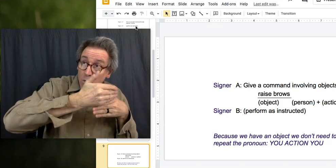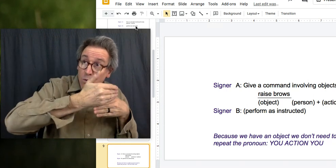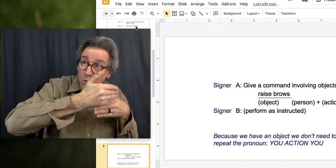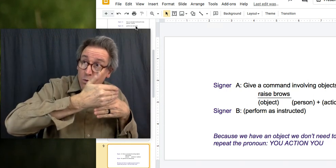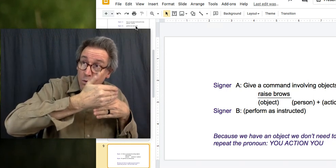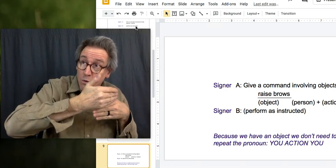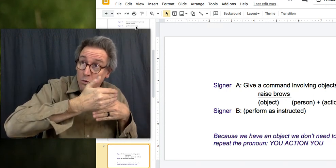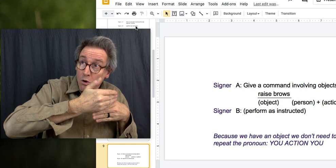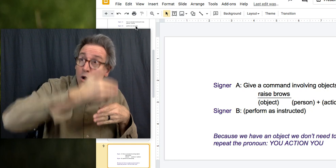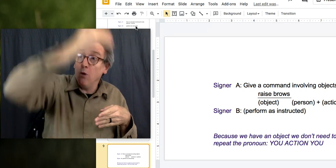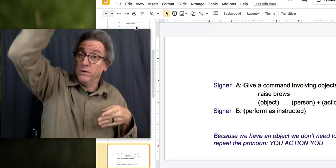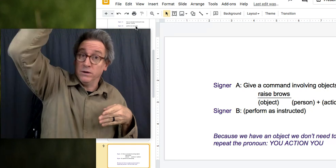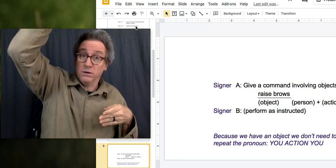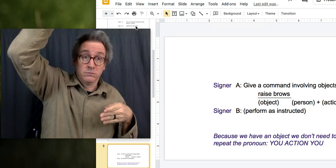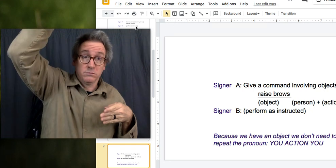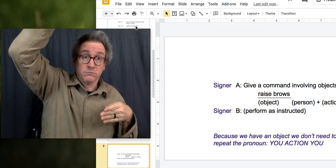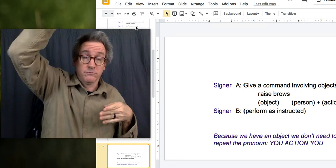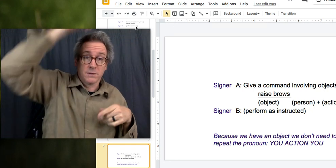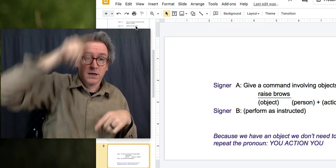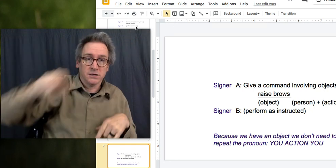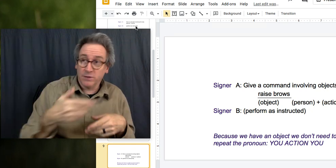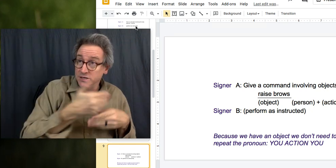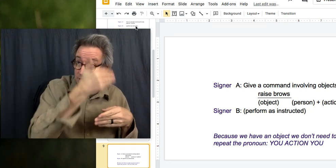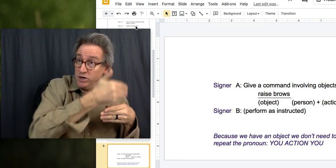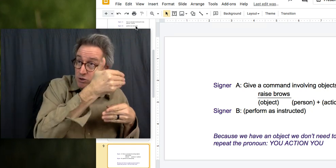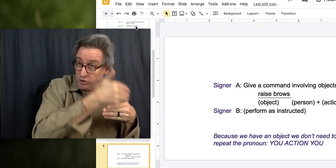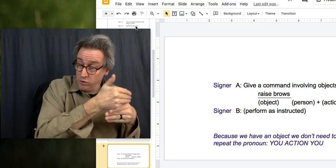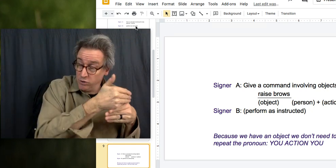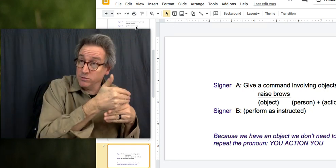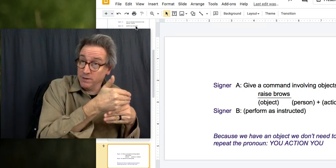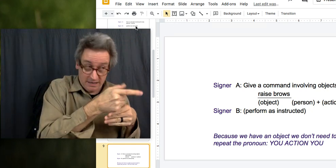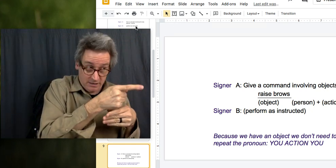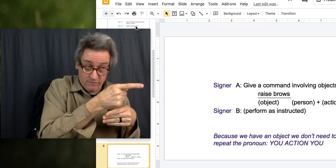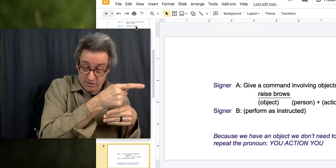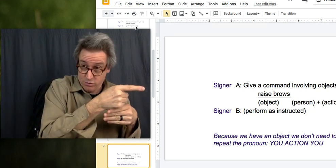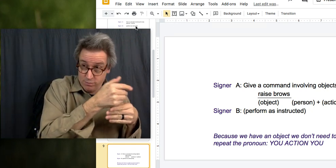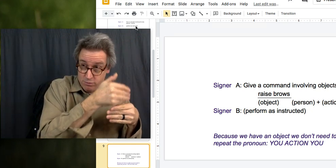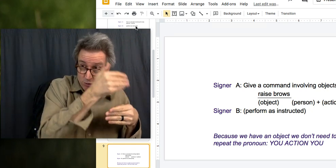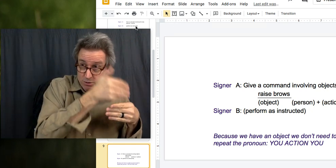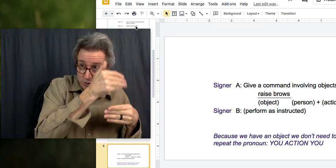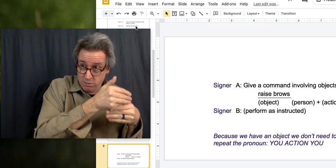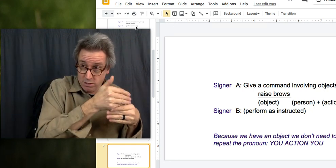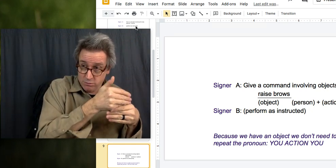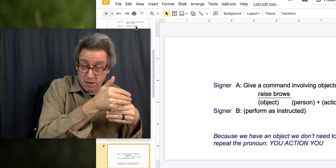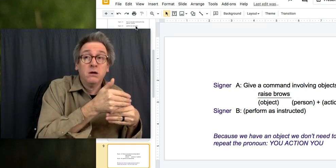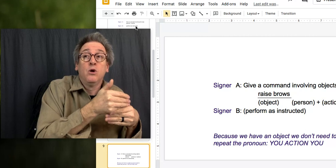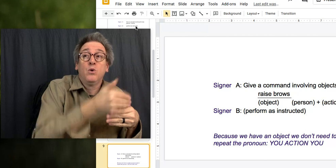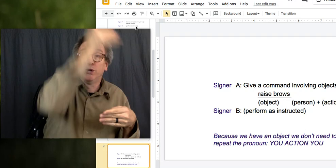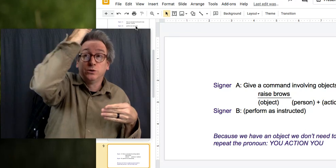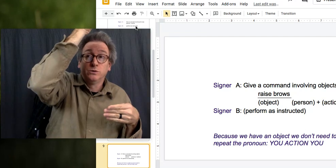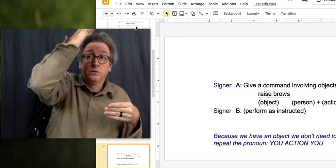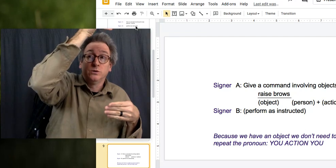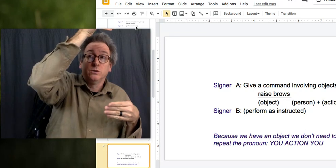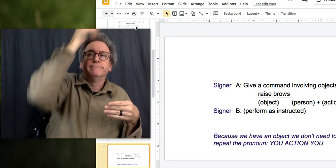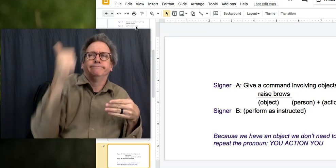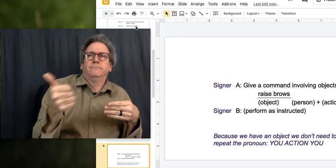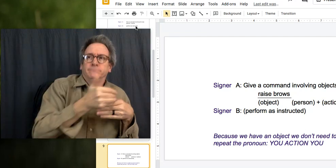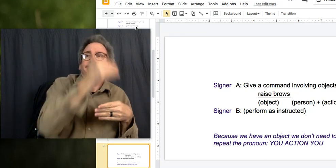window, open. So I'm going to say, window, you know what I'm talking about? That thing over there? What?